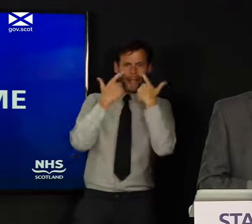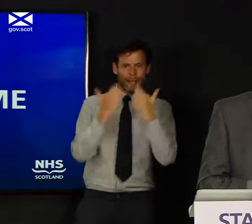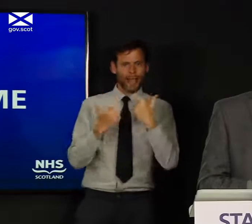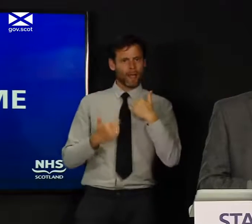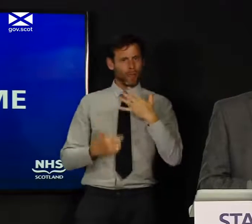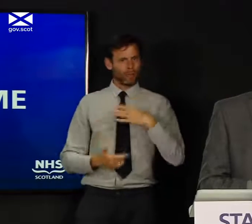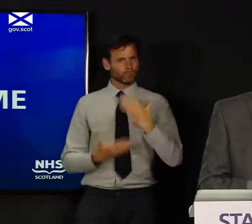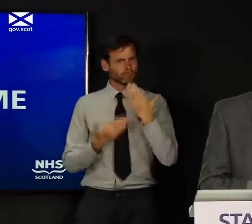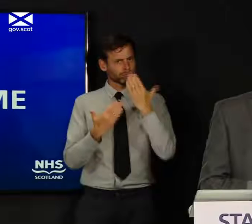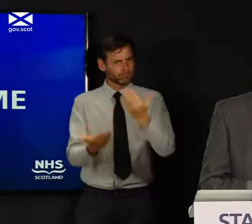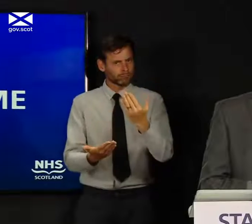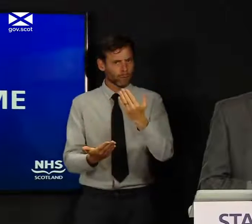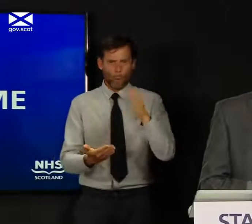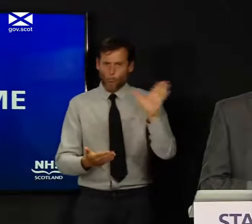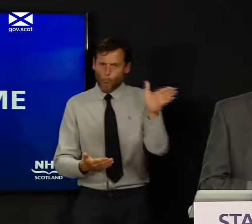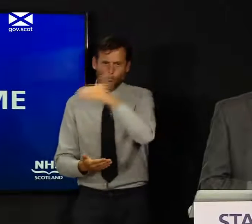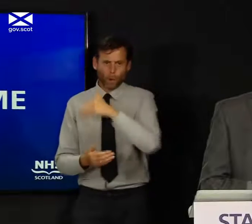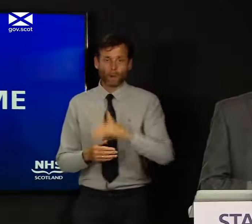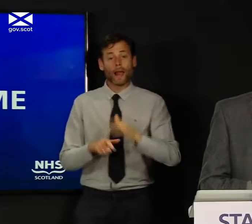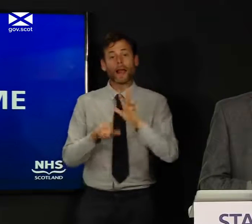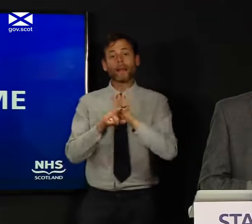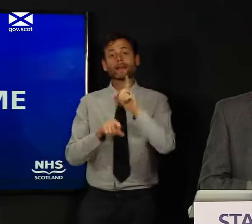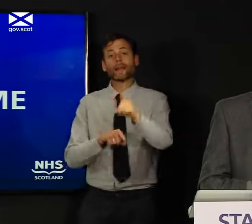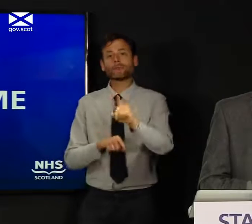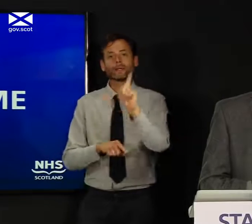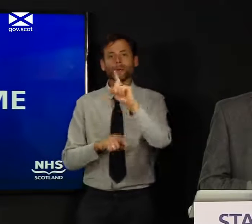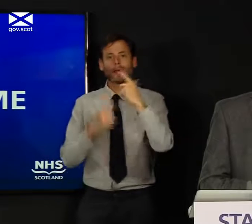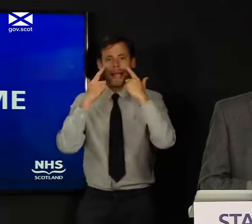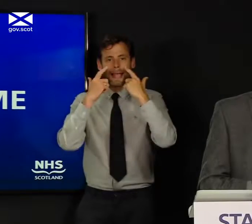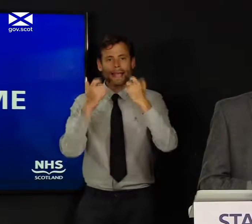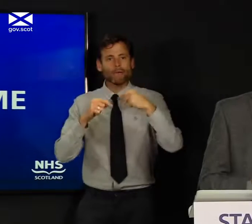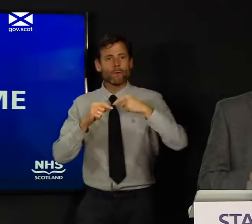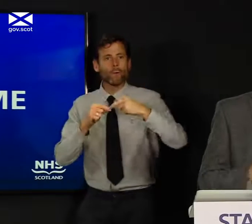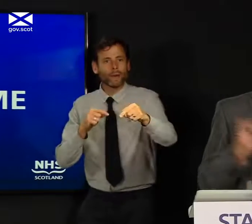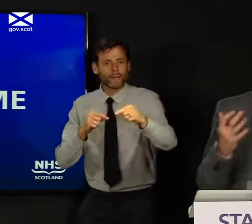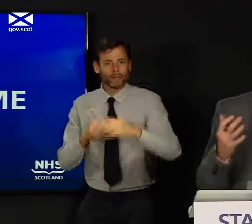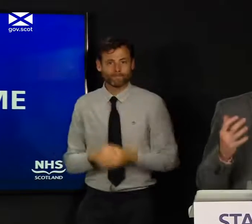thank every one of you. Next week is Carers Week,